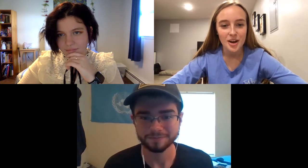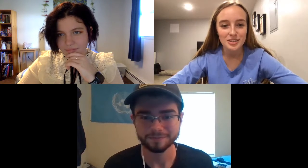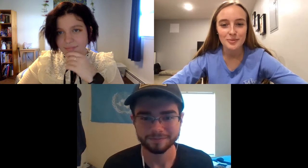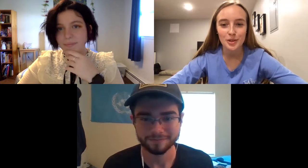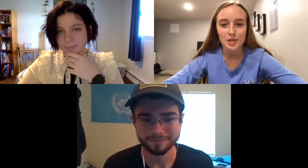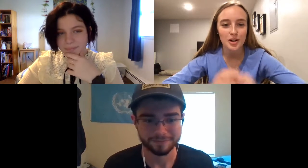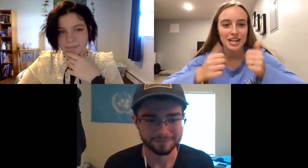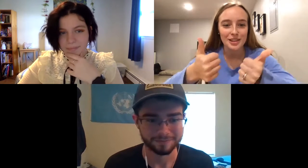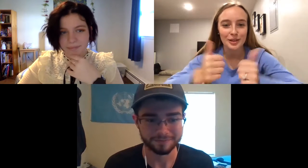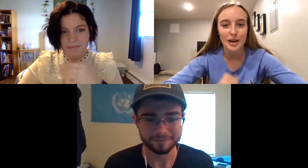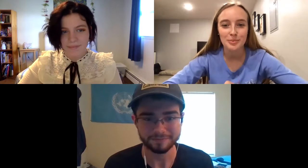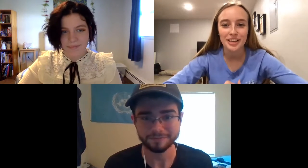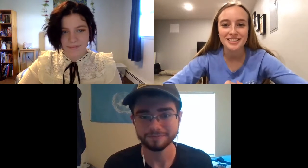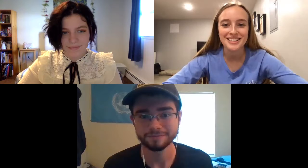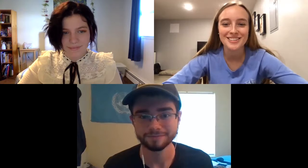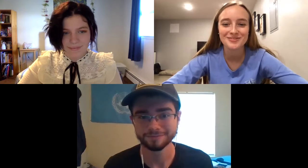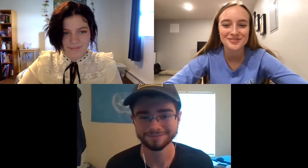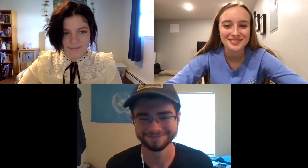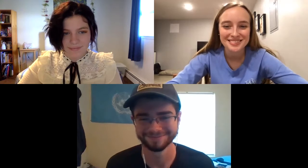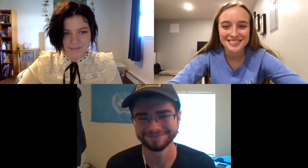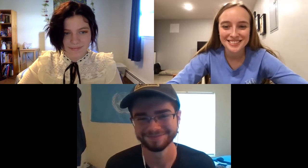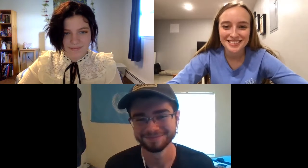Awesome. Well, you are in the right place.